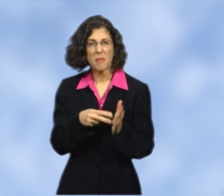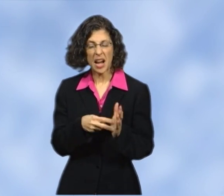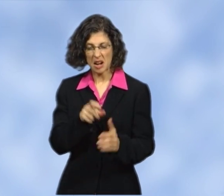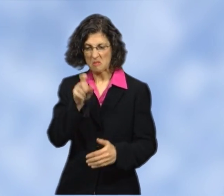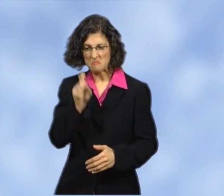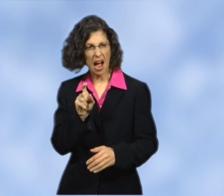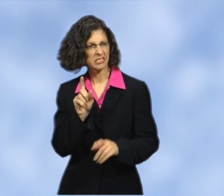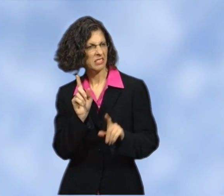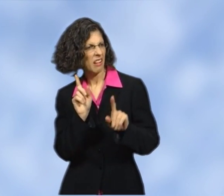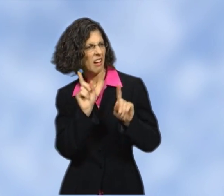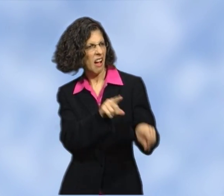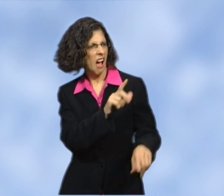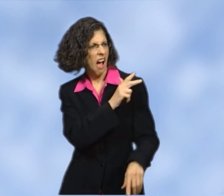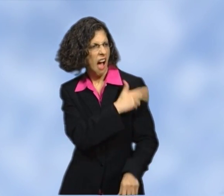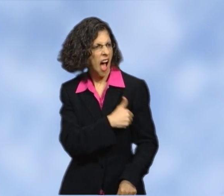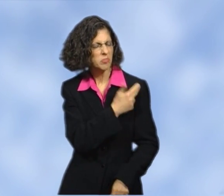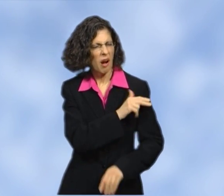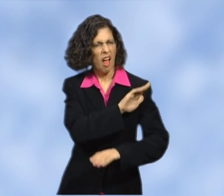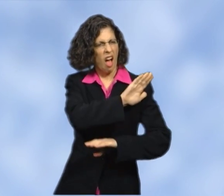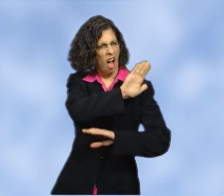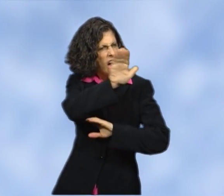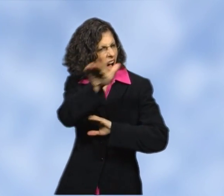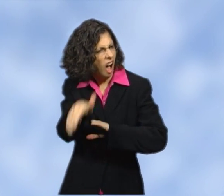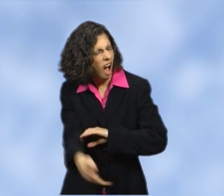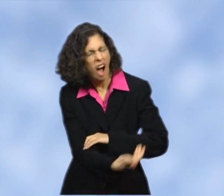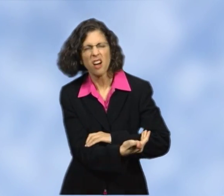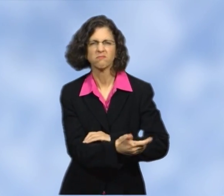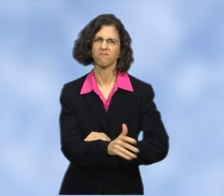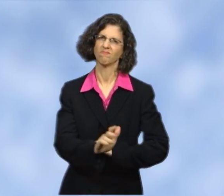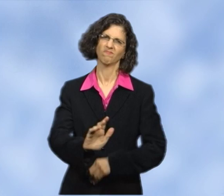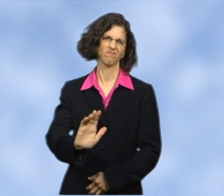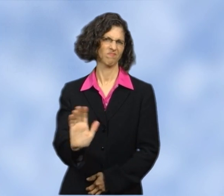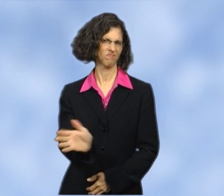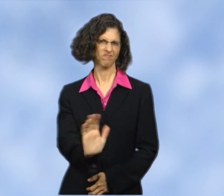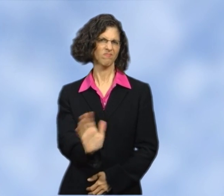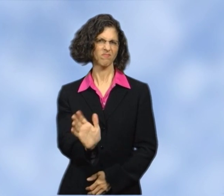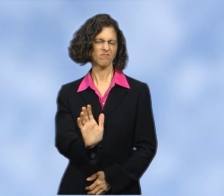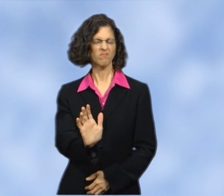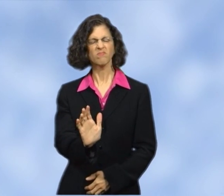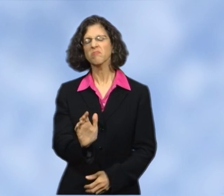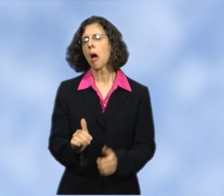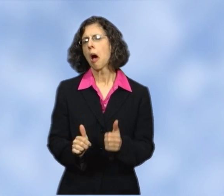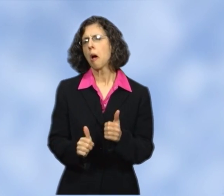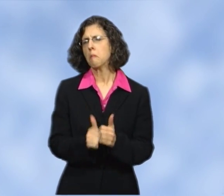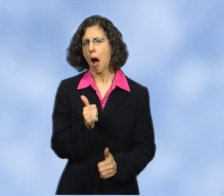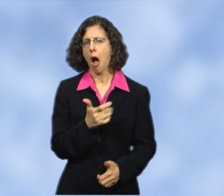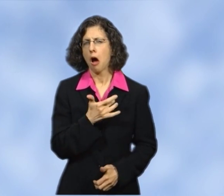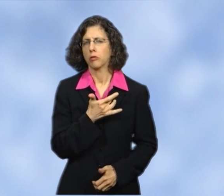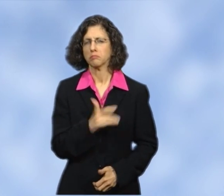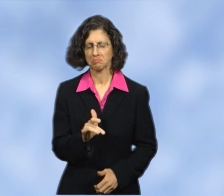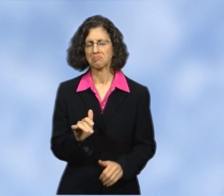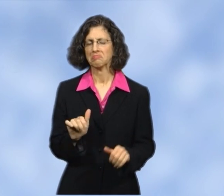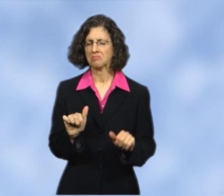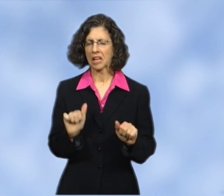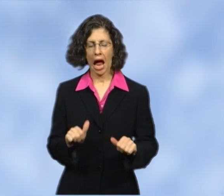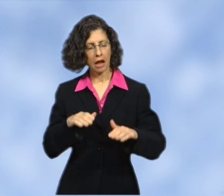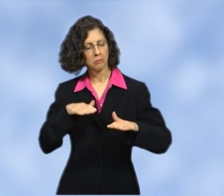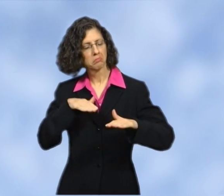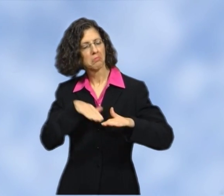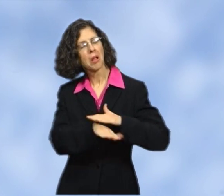Biopsies do not usually require a stay in the hospital overnight. They are usually